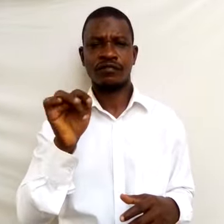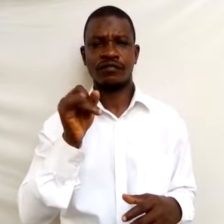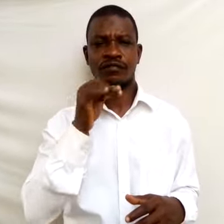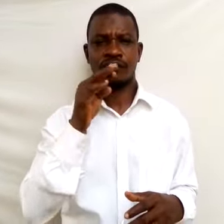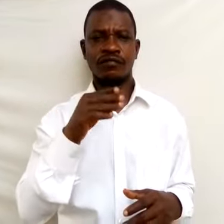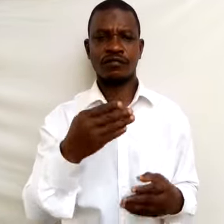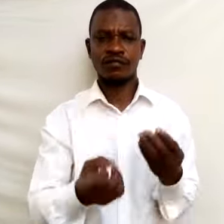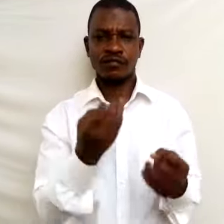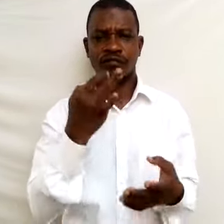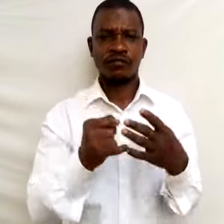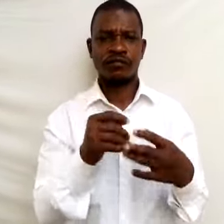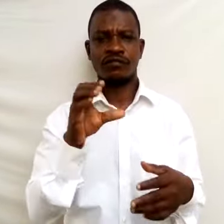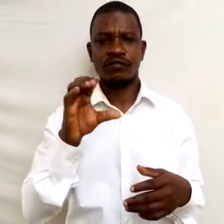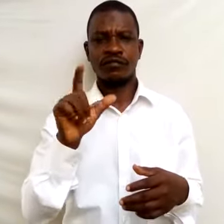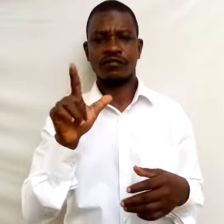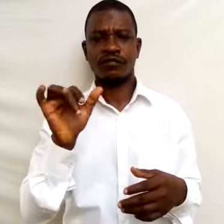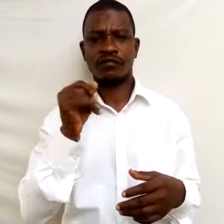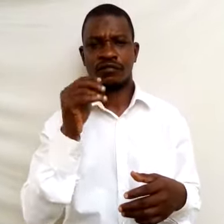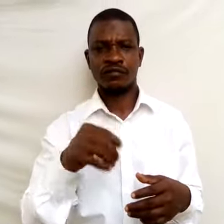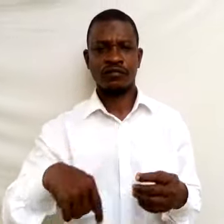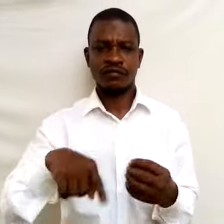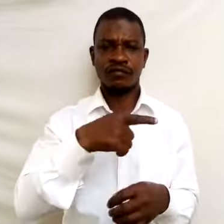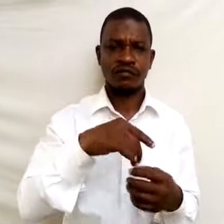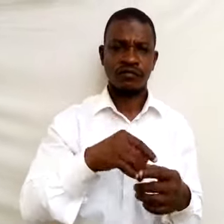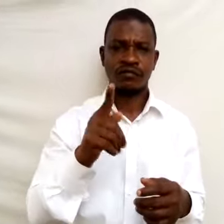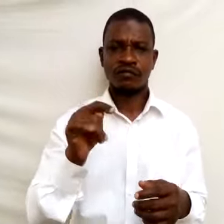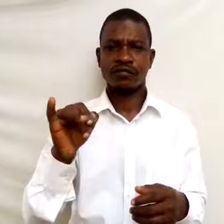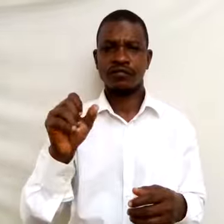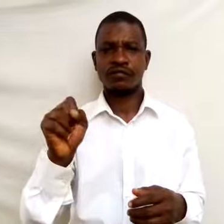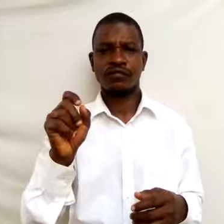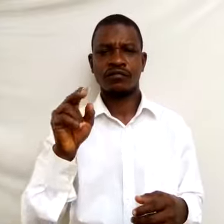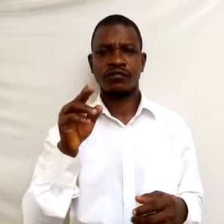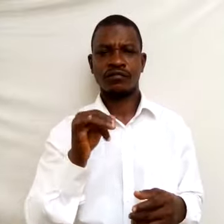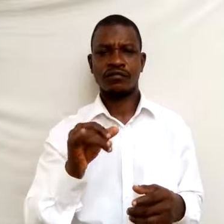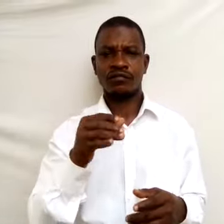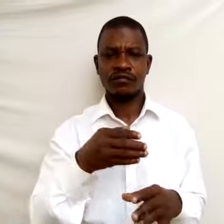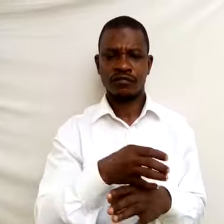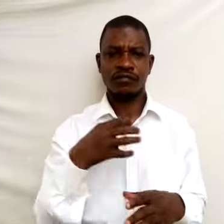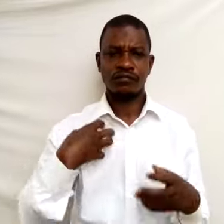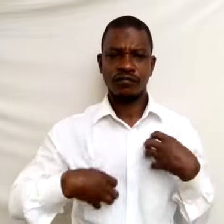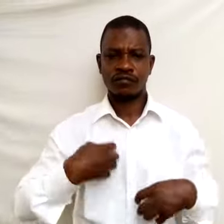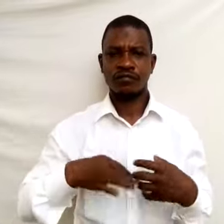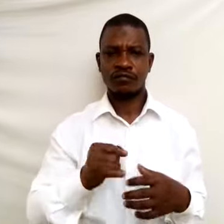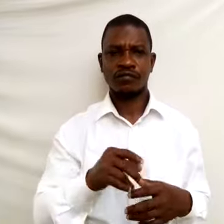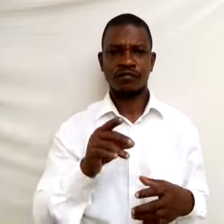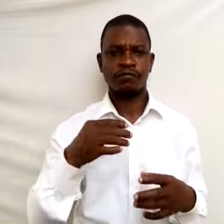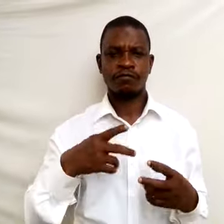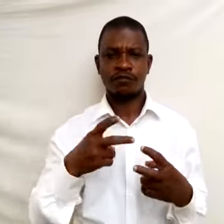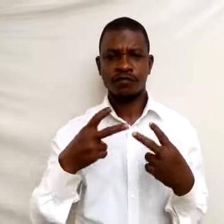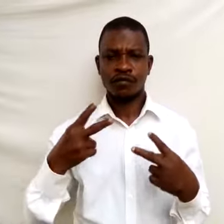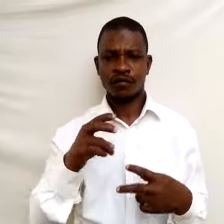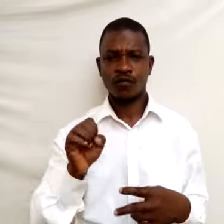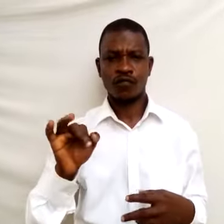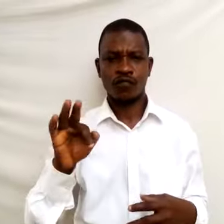burning of clitoris and surrounding tissues, scraping of the vaginal, introduction